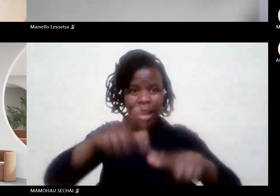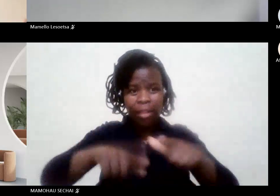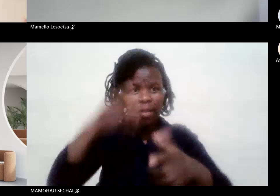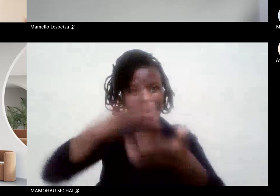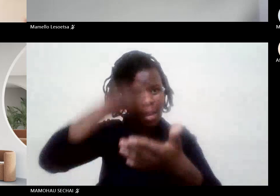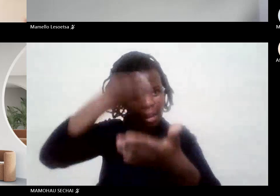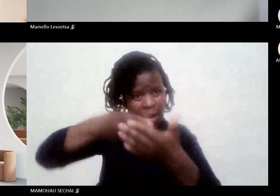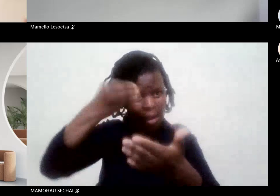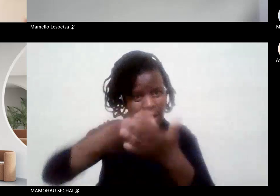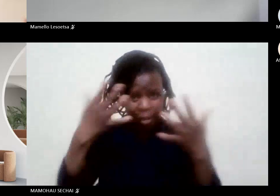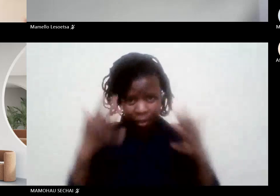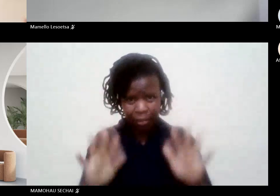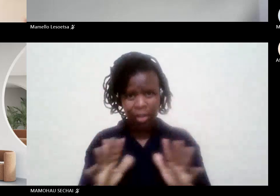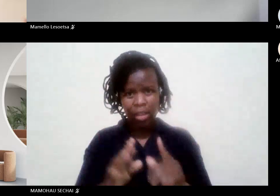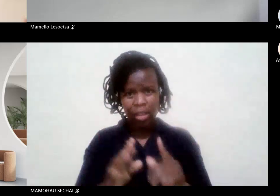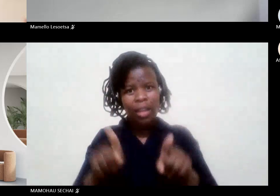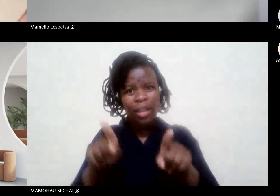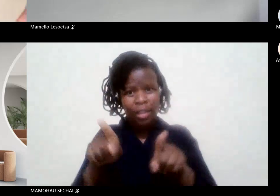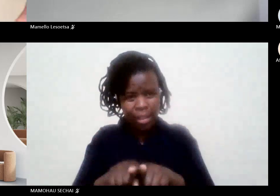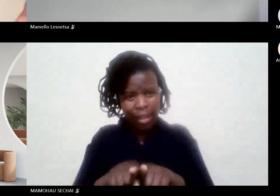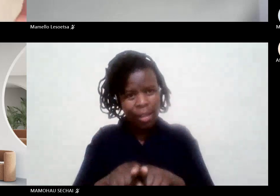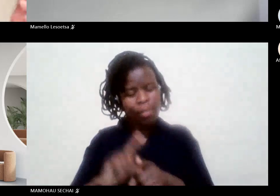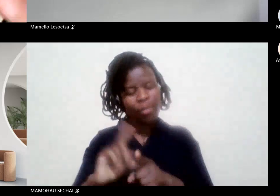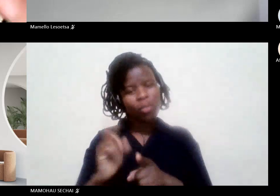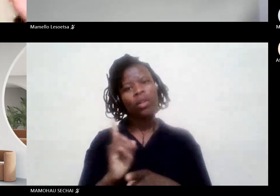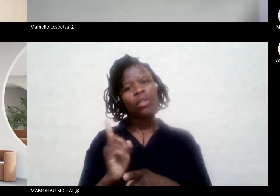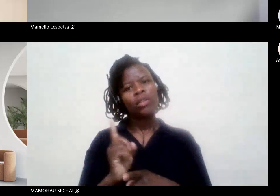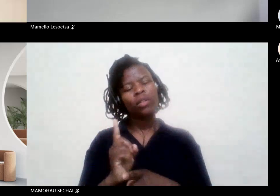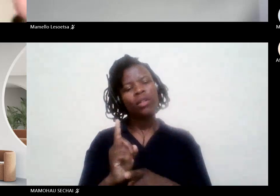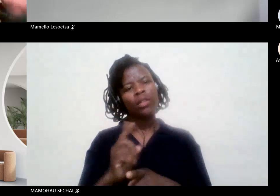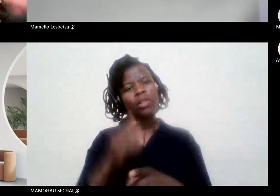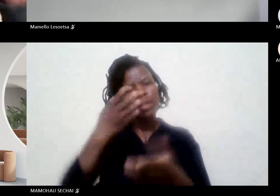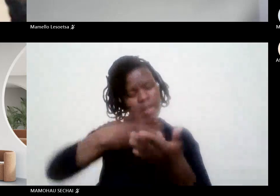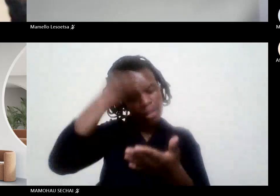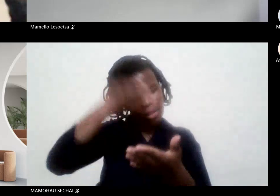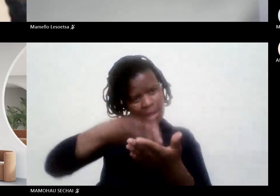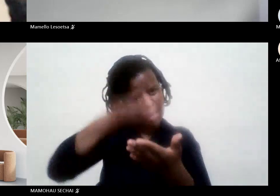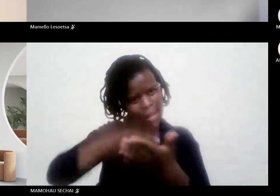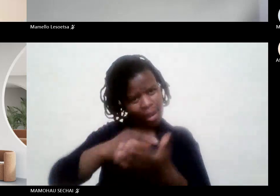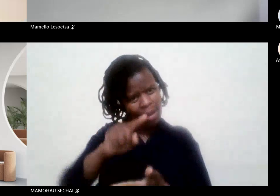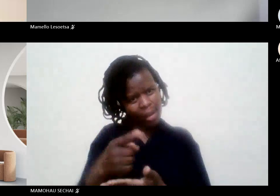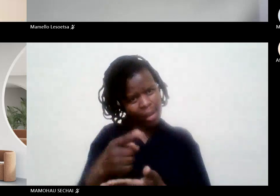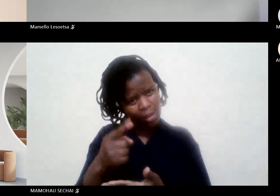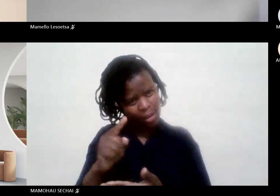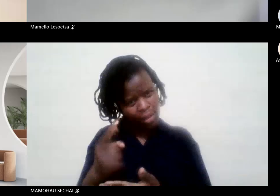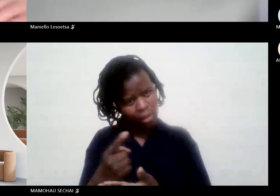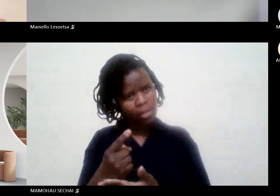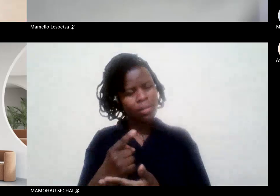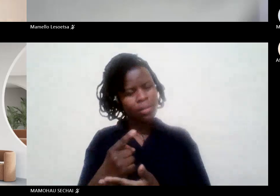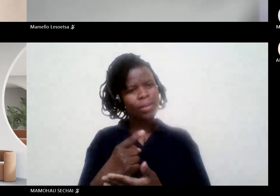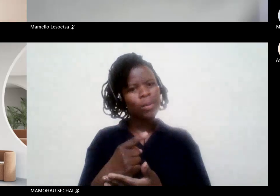unconscious level. Okay, you learn those things. That's views of people around disability, inclusion. You've